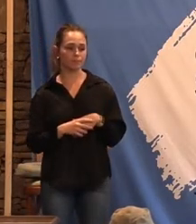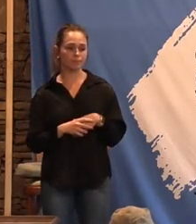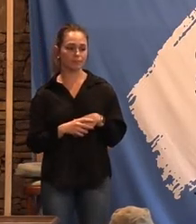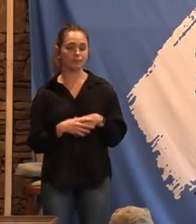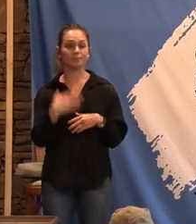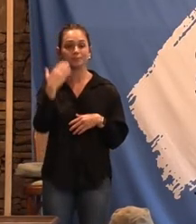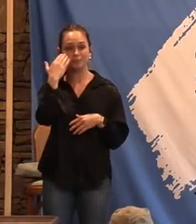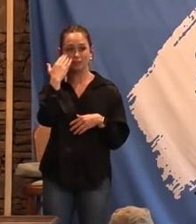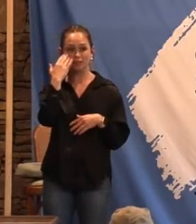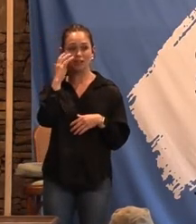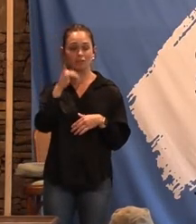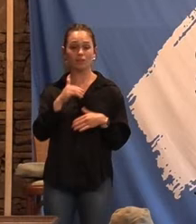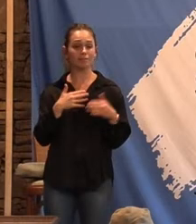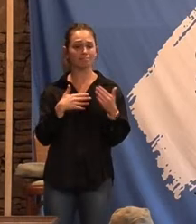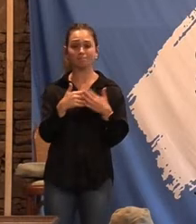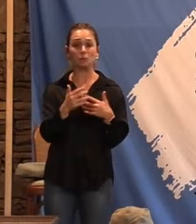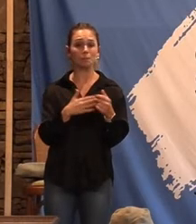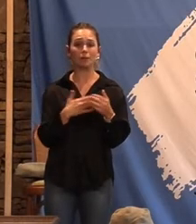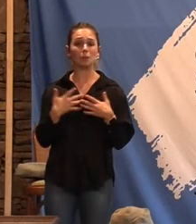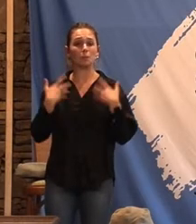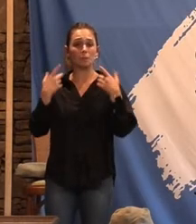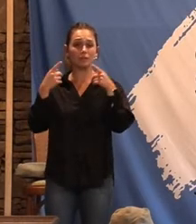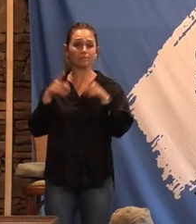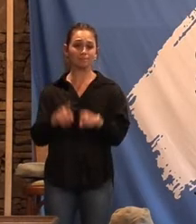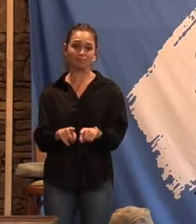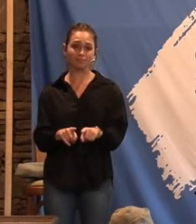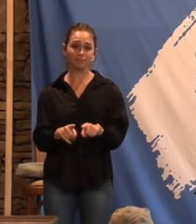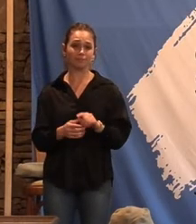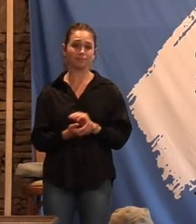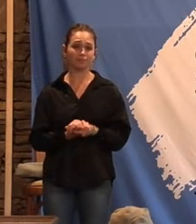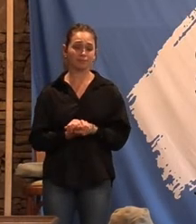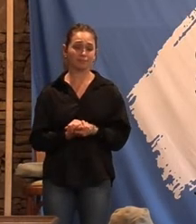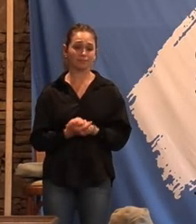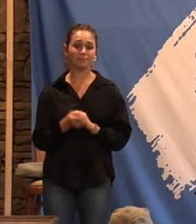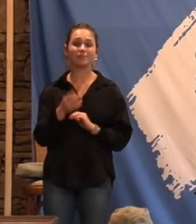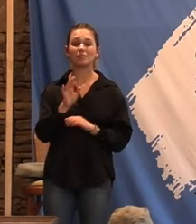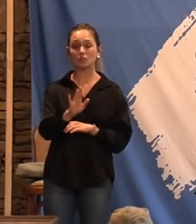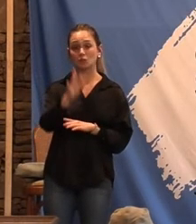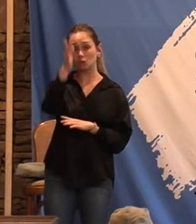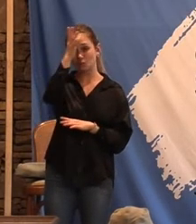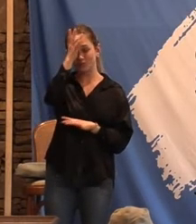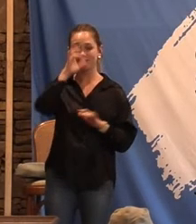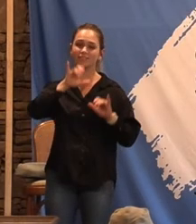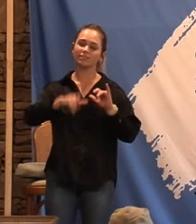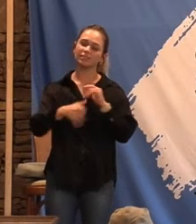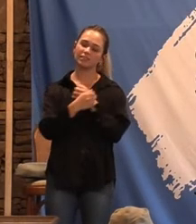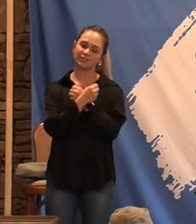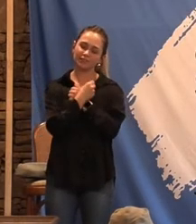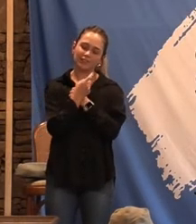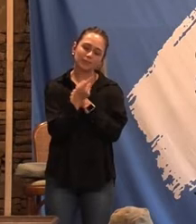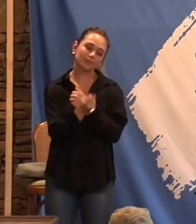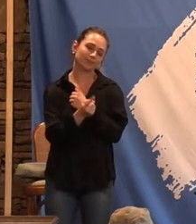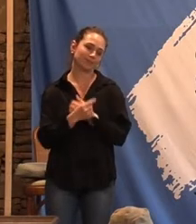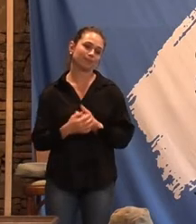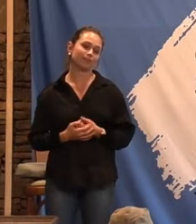And know that no matter what happens, your daddy still loves you.